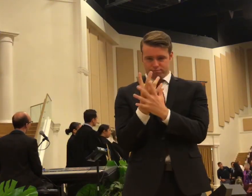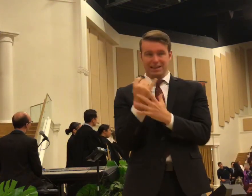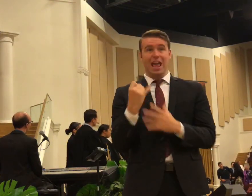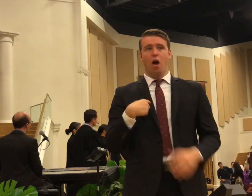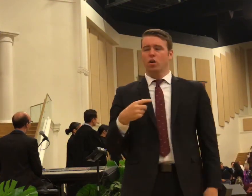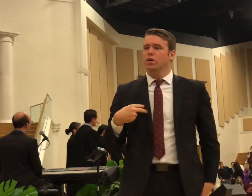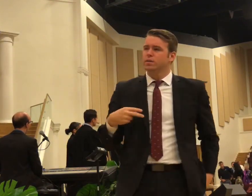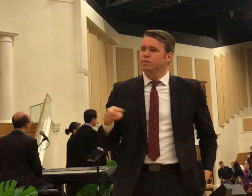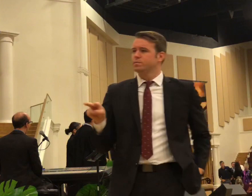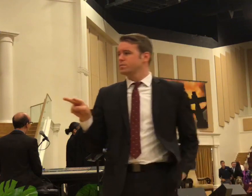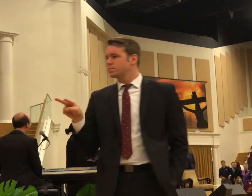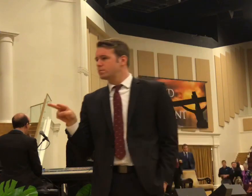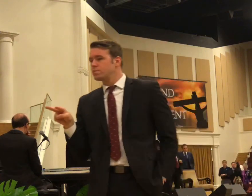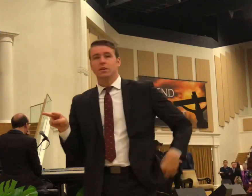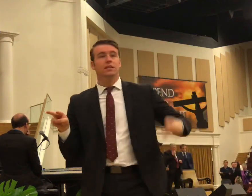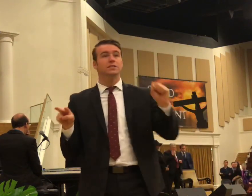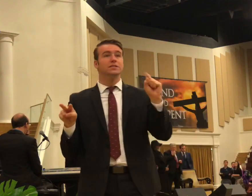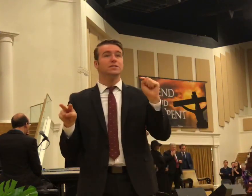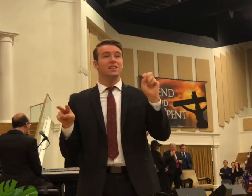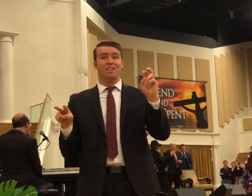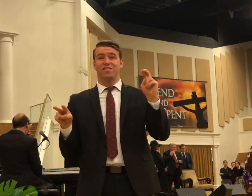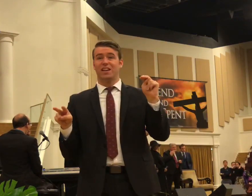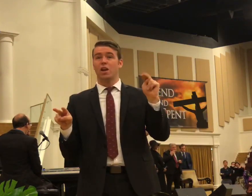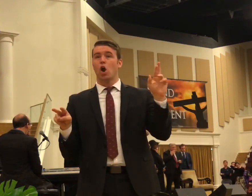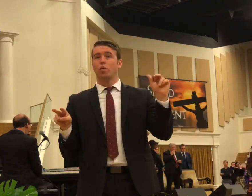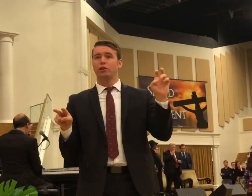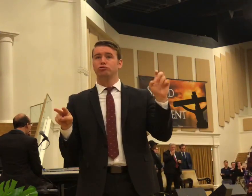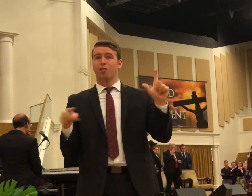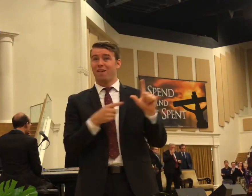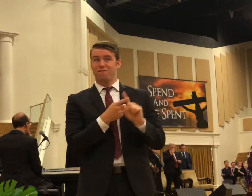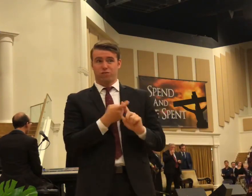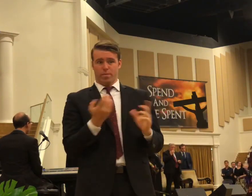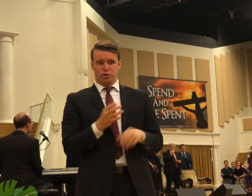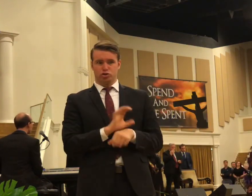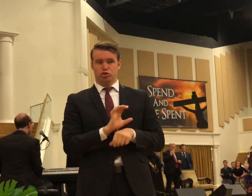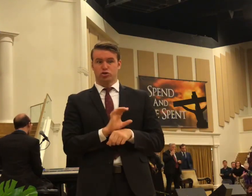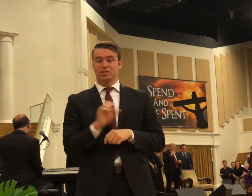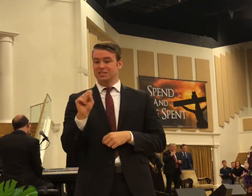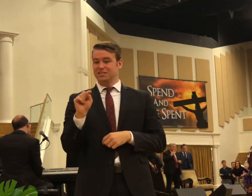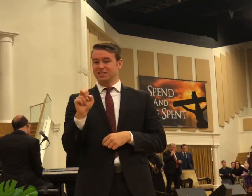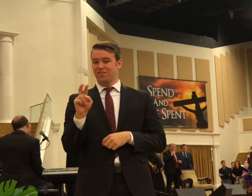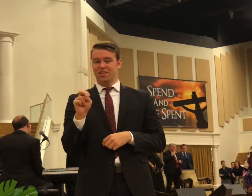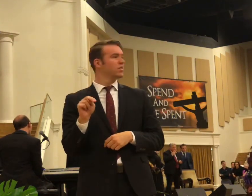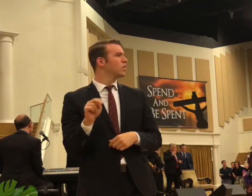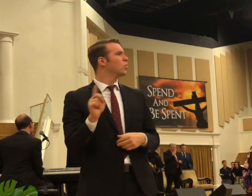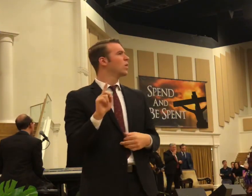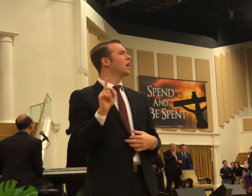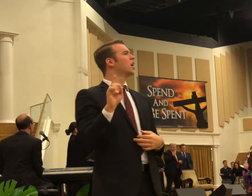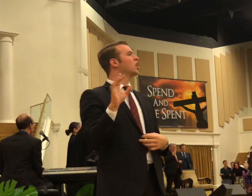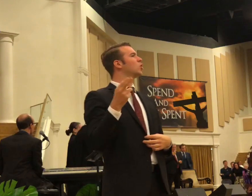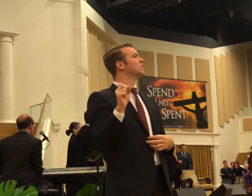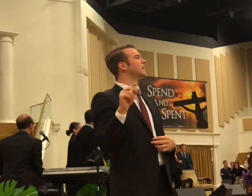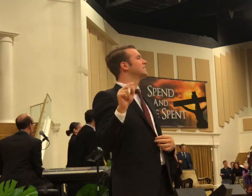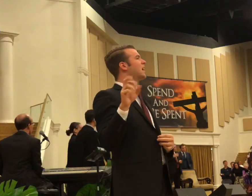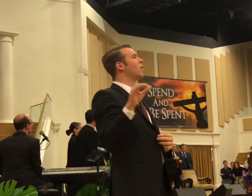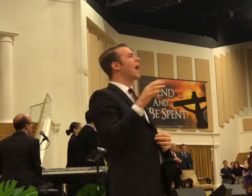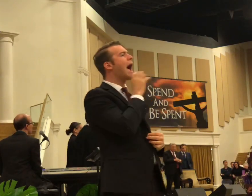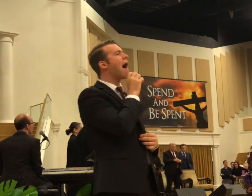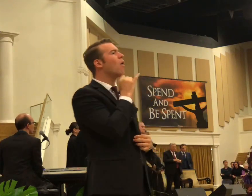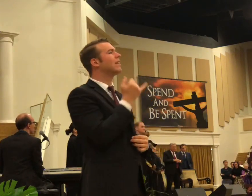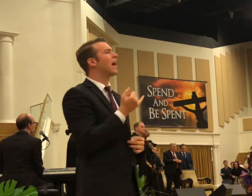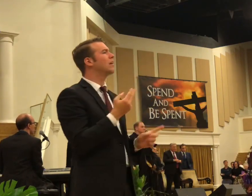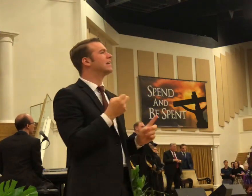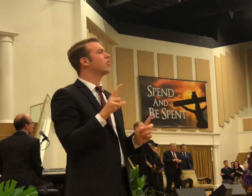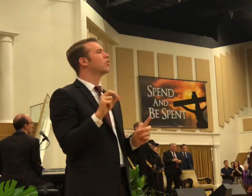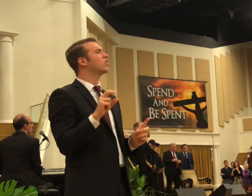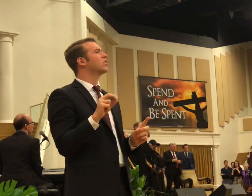I'm watching Stephen and Rachel, young people. I think Stephen, what? Chris, Terry, where y'all at? How old is Stephen now? Is he